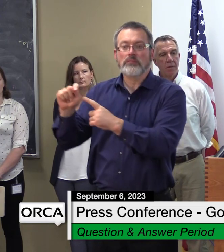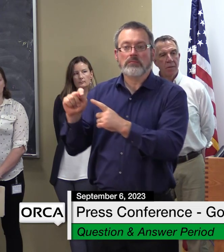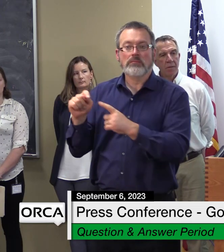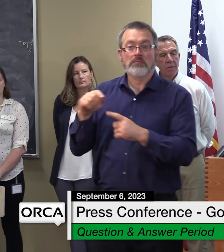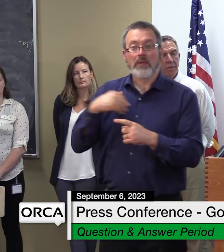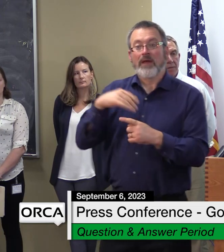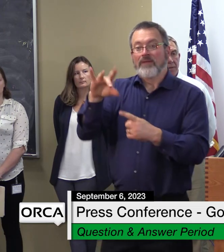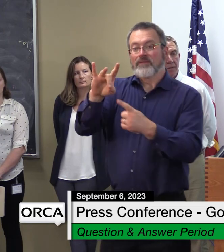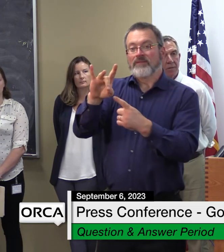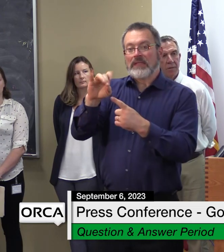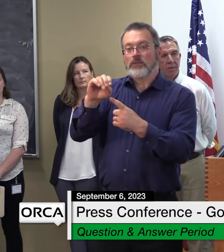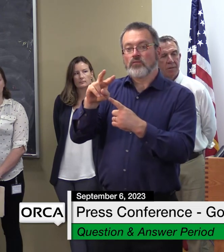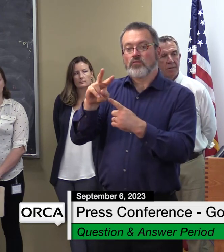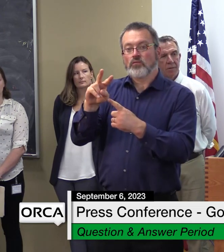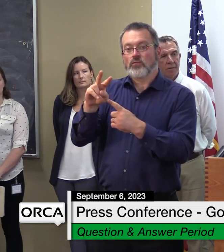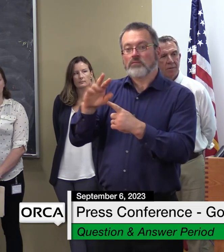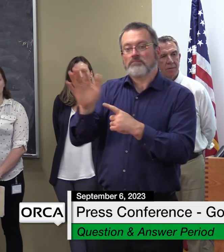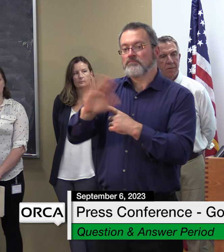802-318-5538,